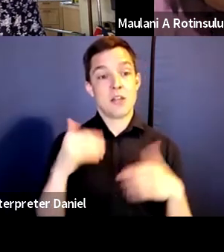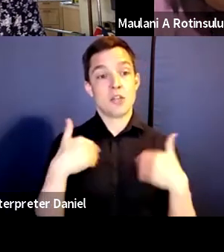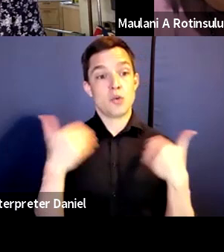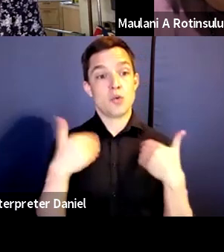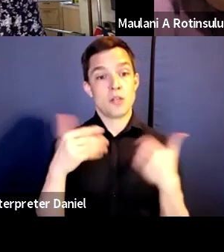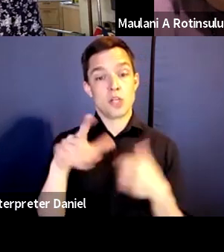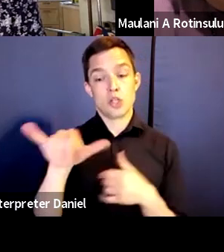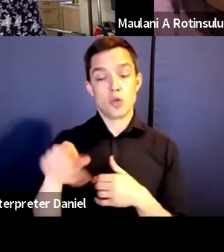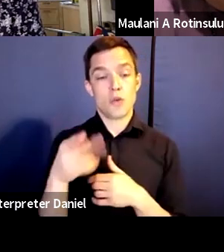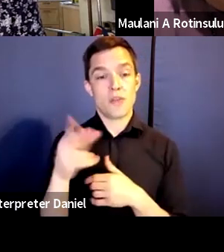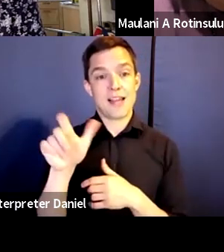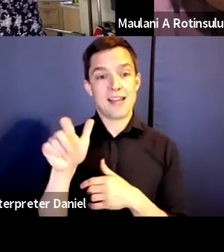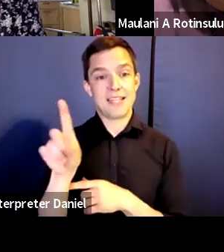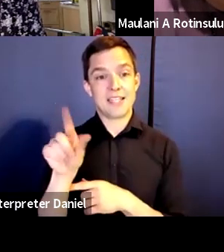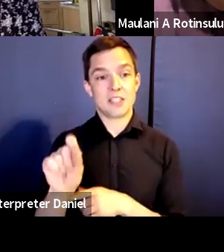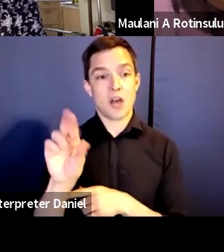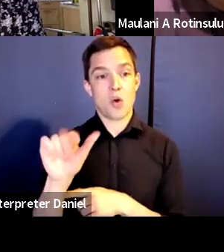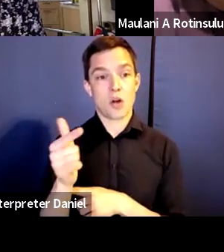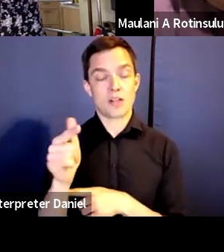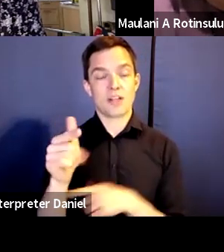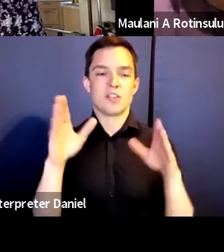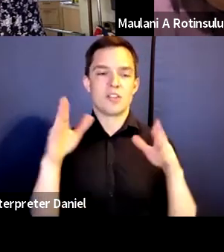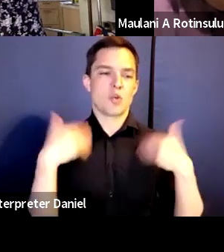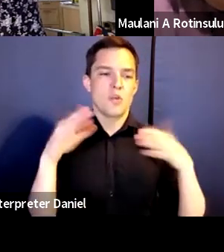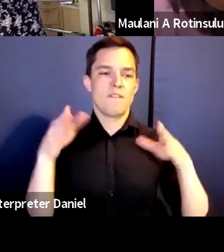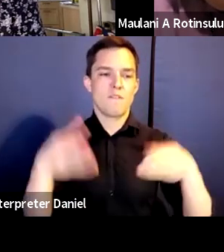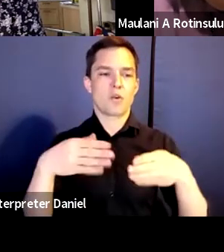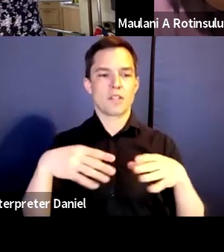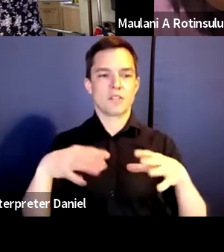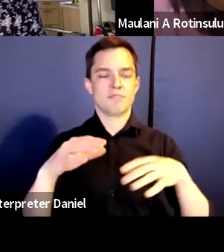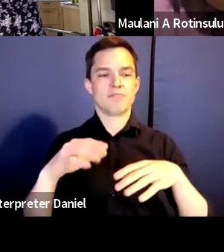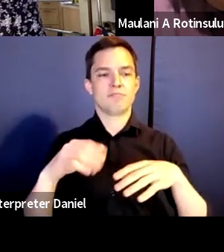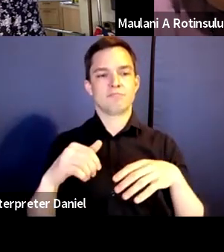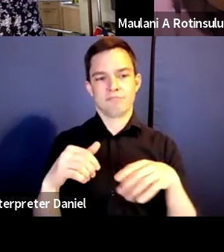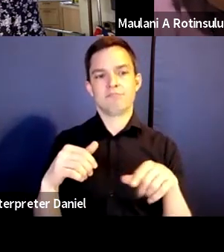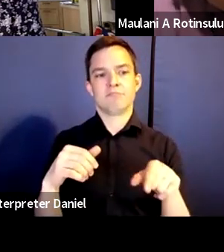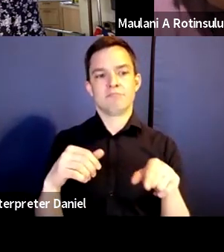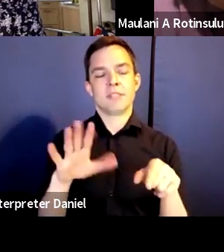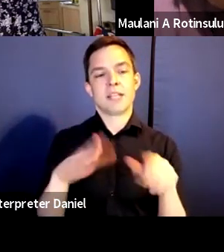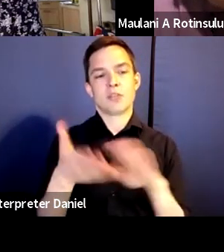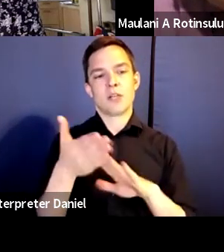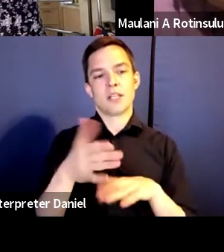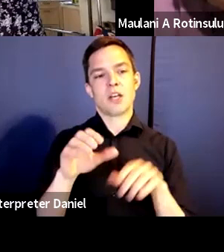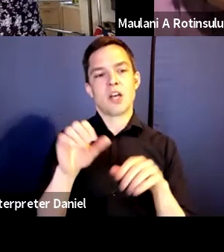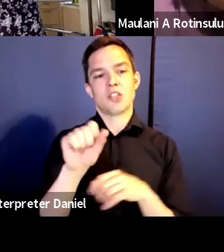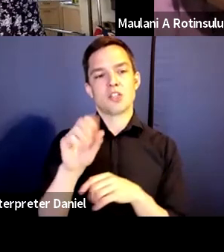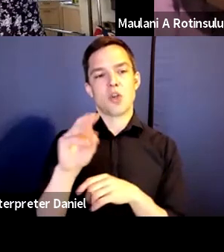youthlead.org, which is our youth-focused platform, is running a social media